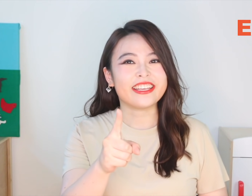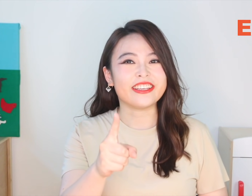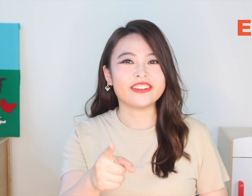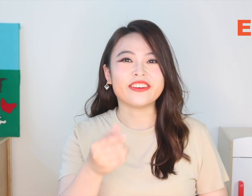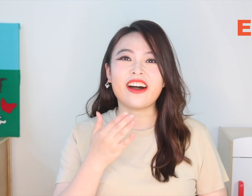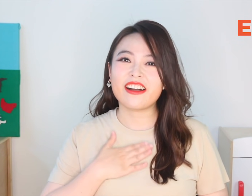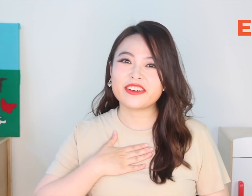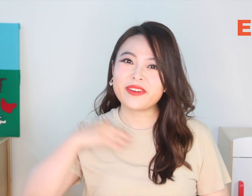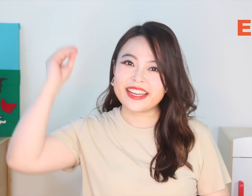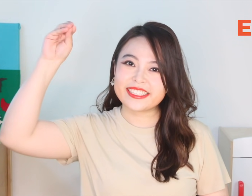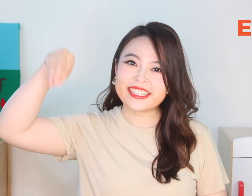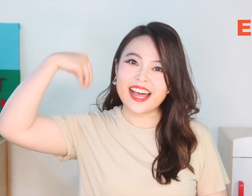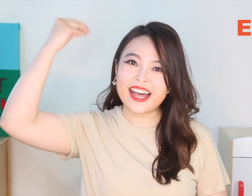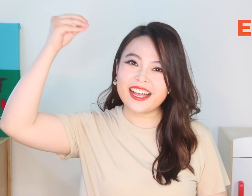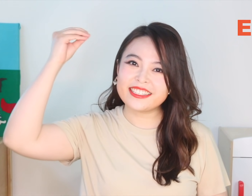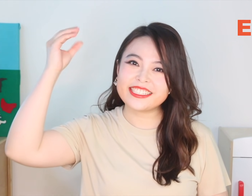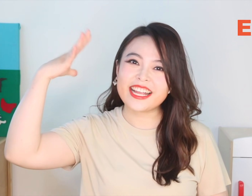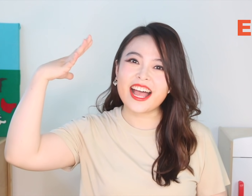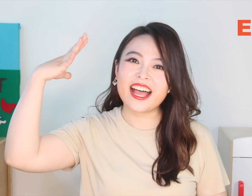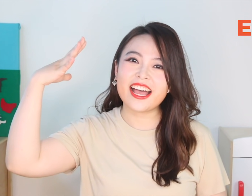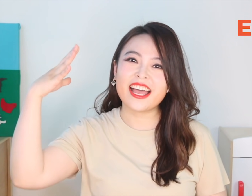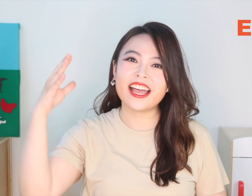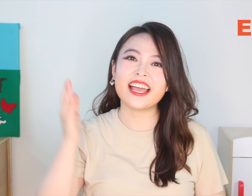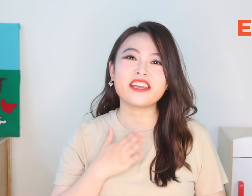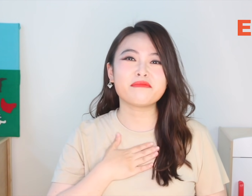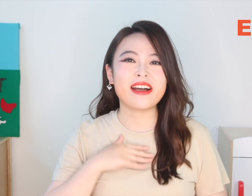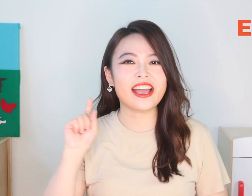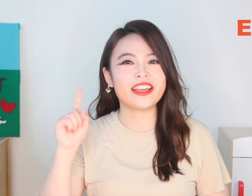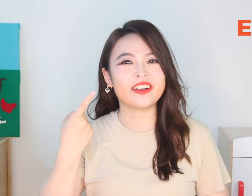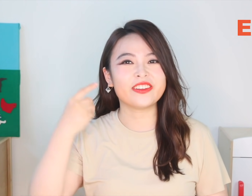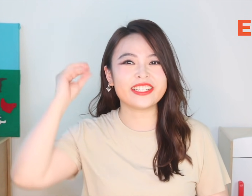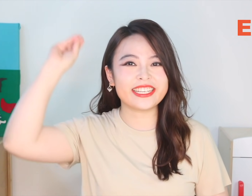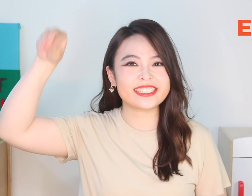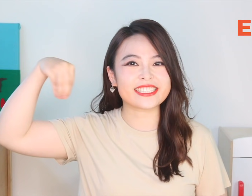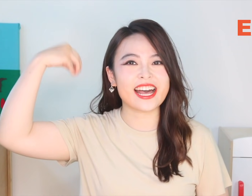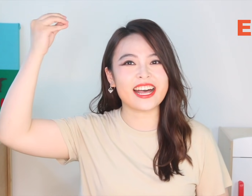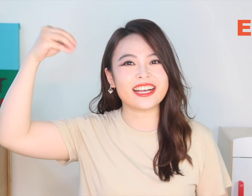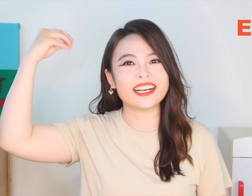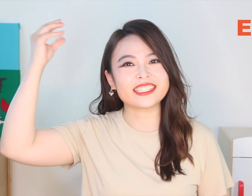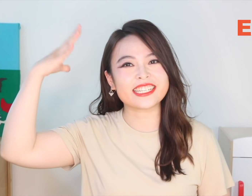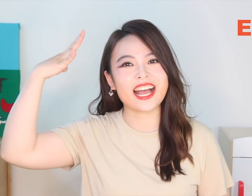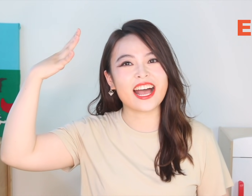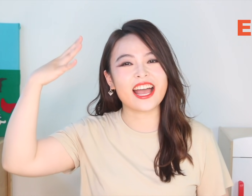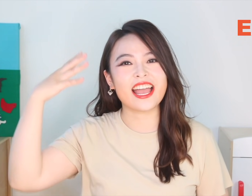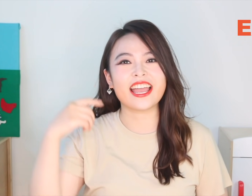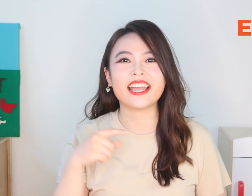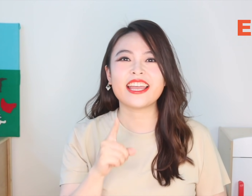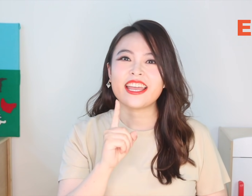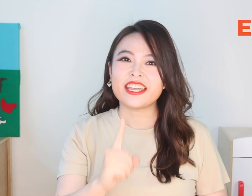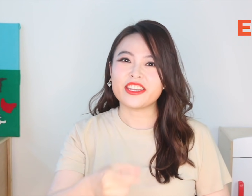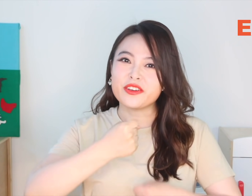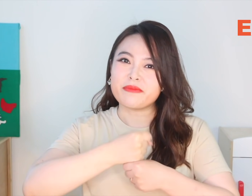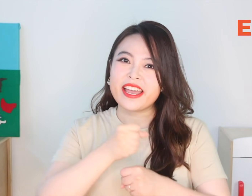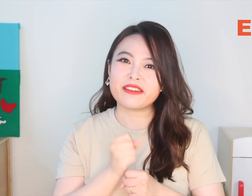You are my sunshine, my only sunshine. You make